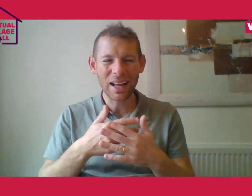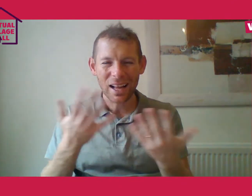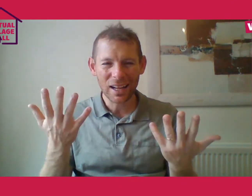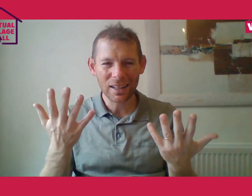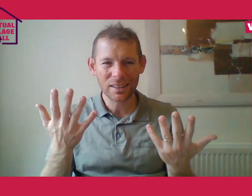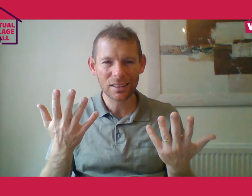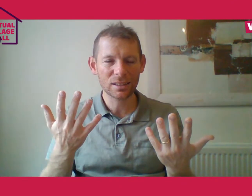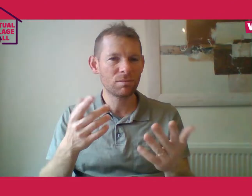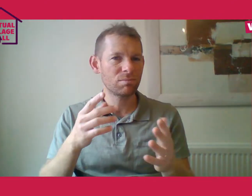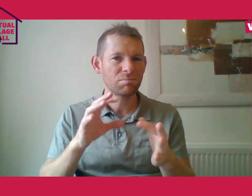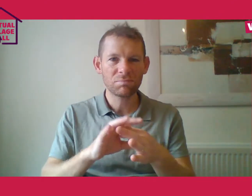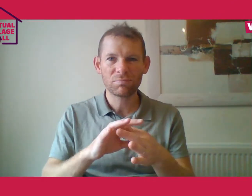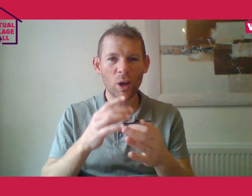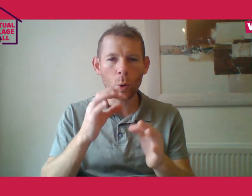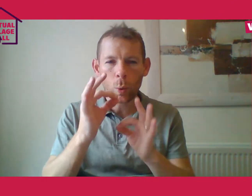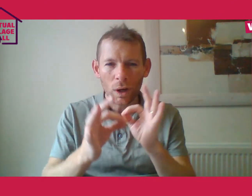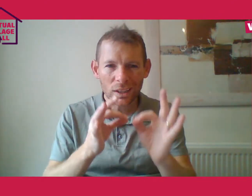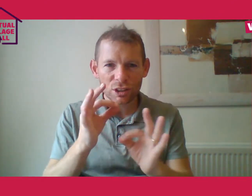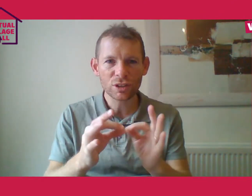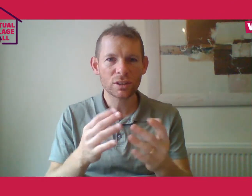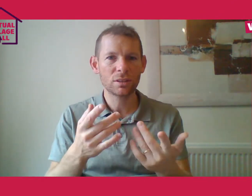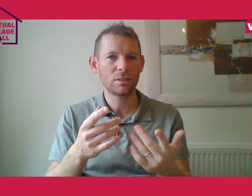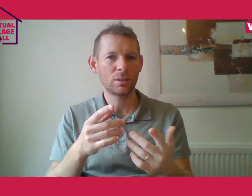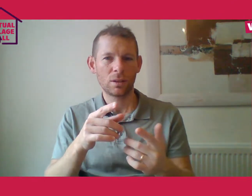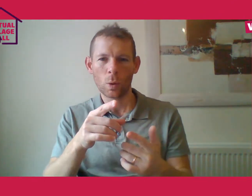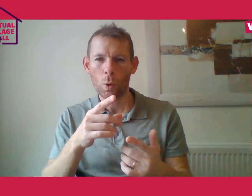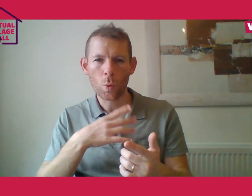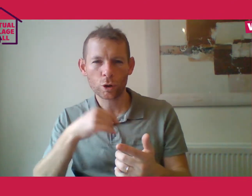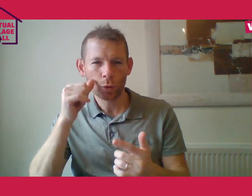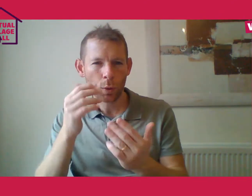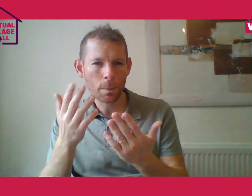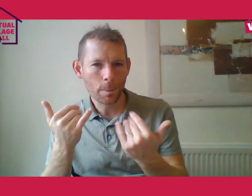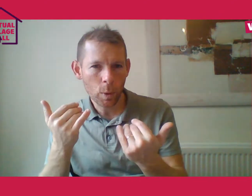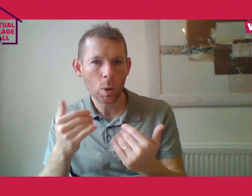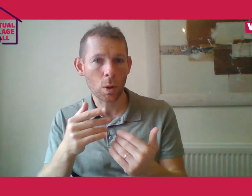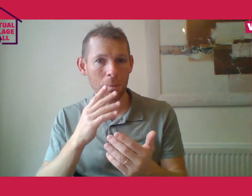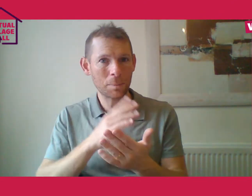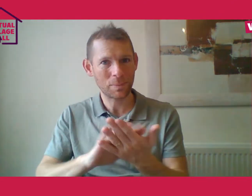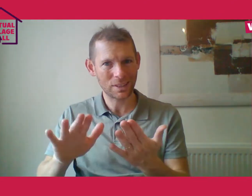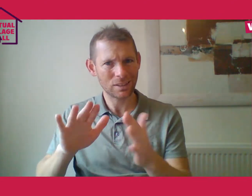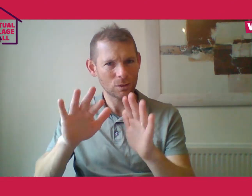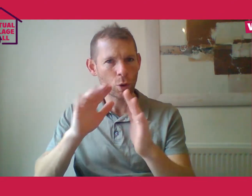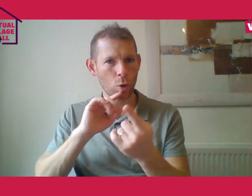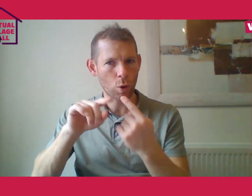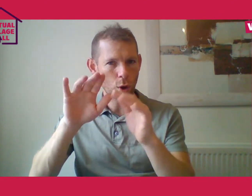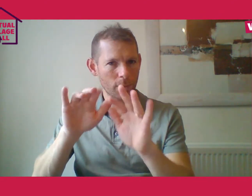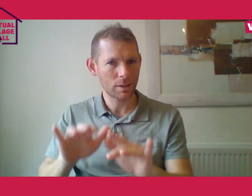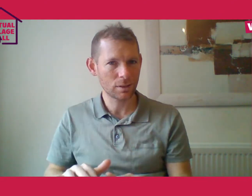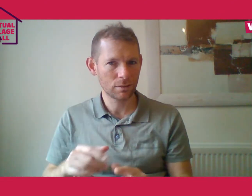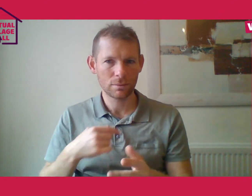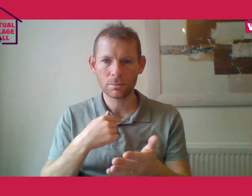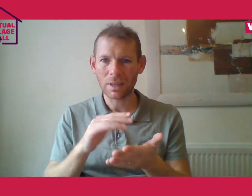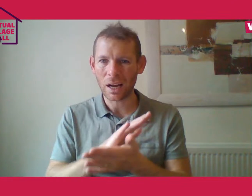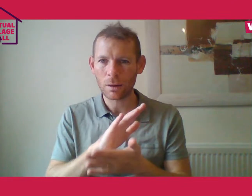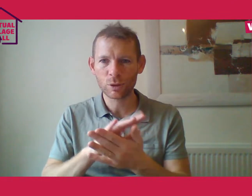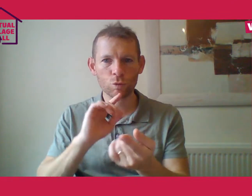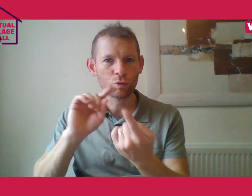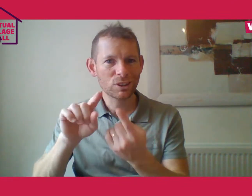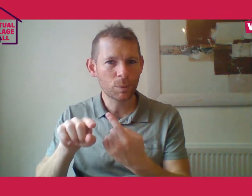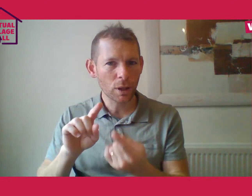If you do want to ask any questions or you want to know any specific signs or anything, please, as always,